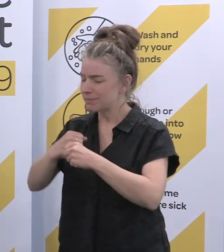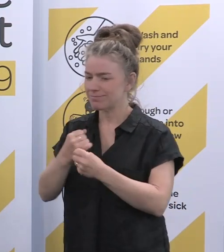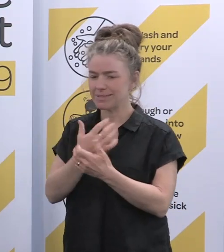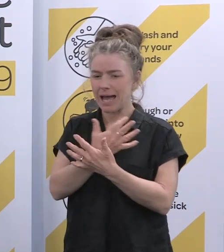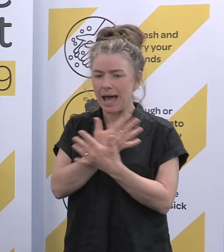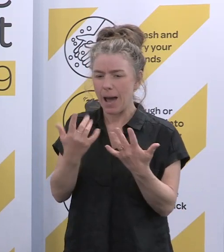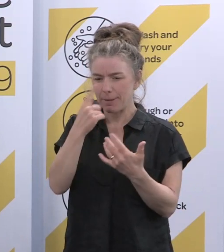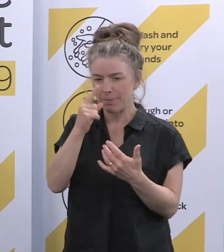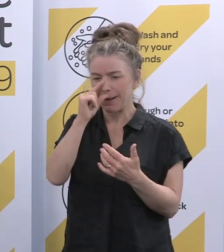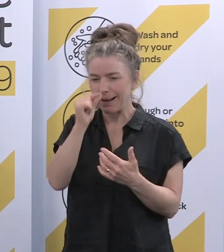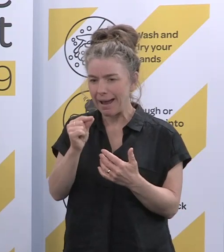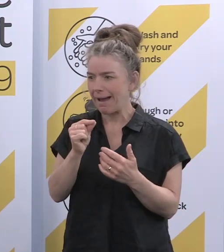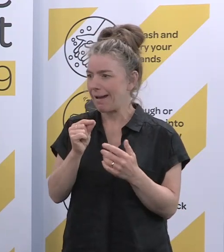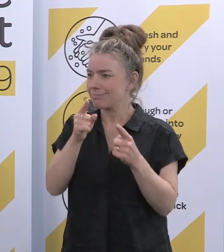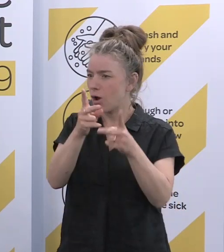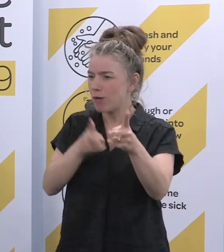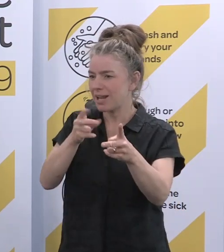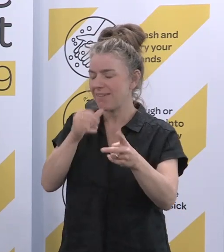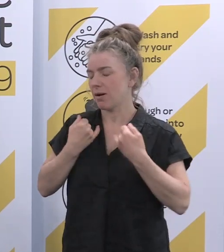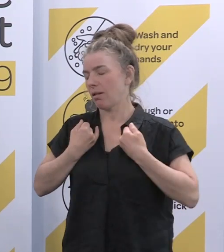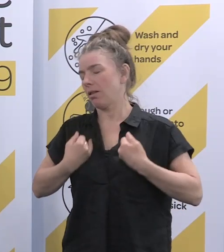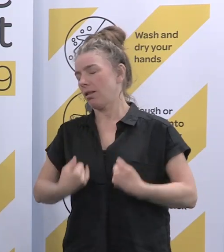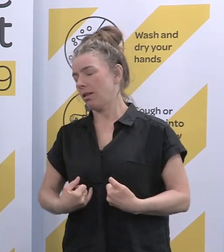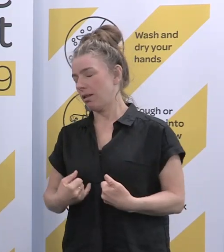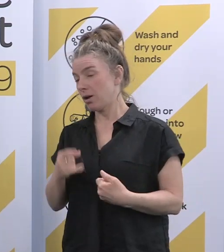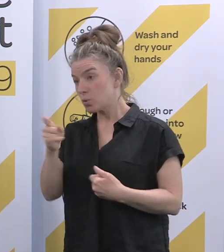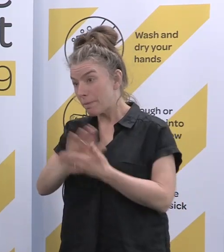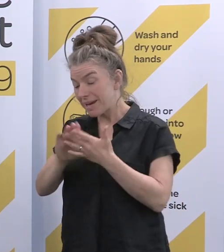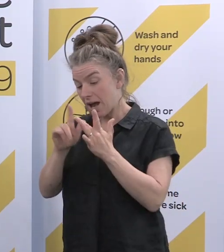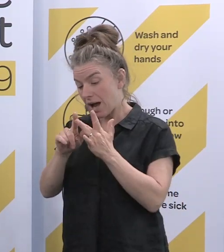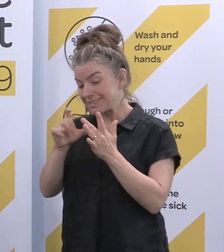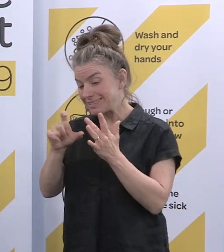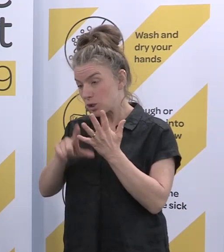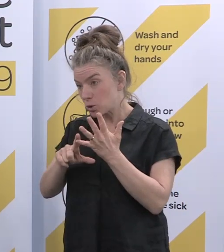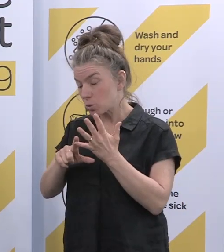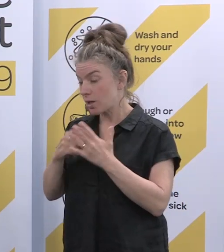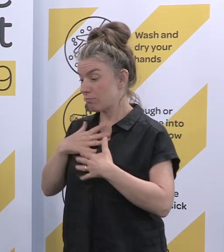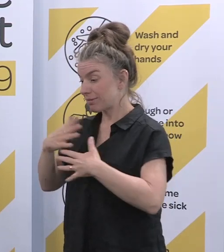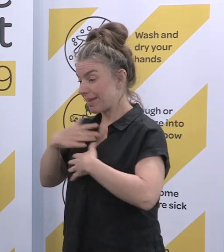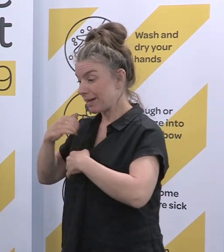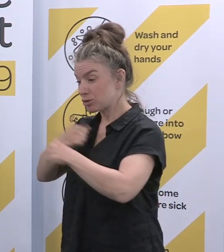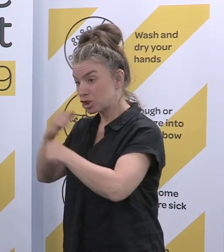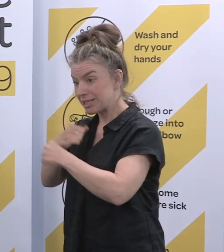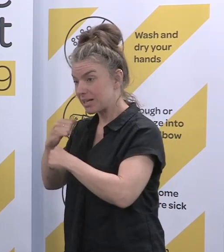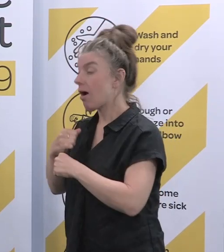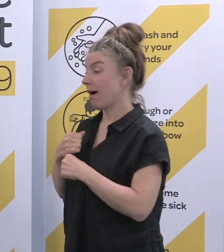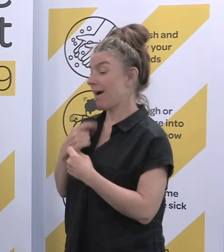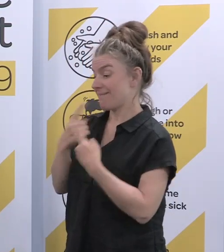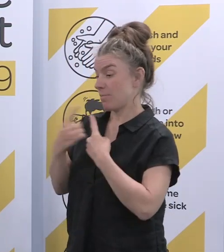What's your reaction? Do we have enough? Are we prepared? So you mean the ICU? ICU and ventilators? Yeah. Actually, we've had the information